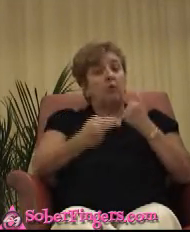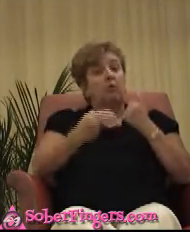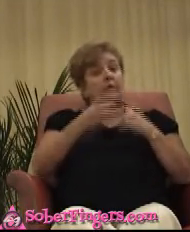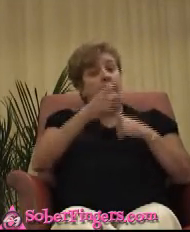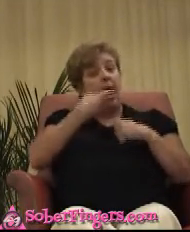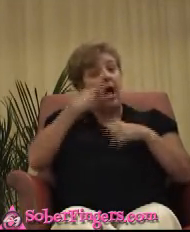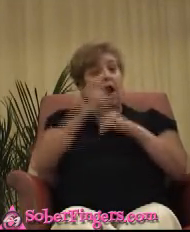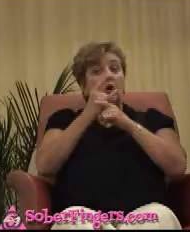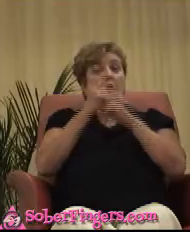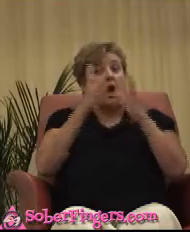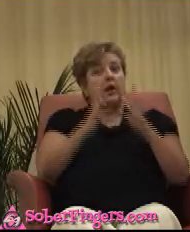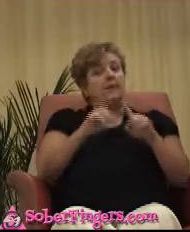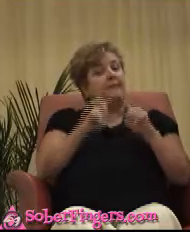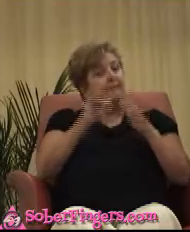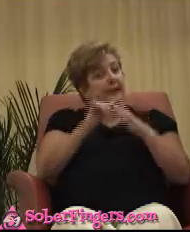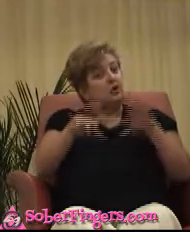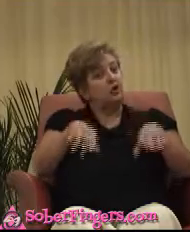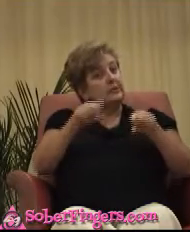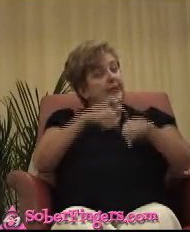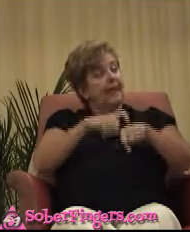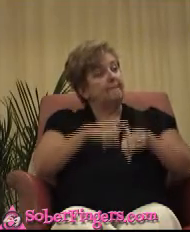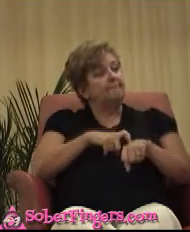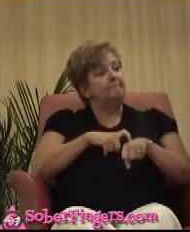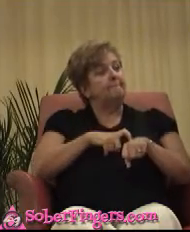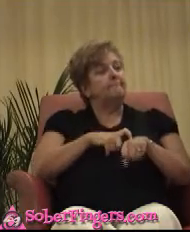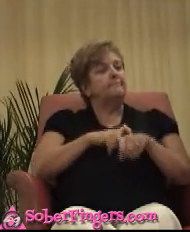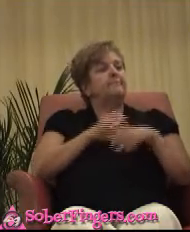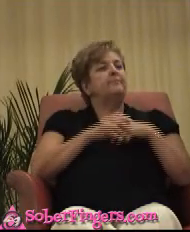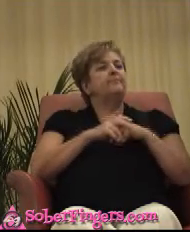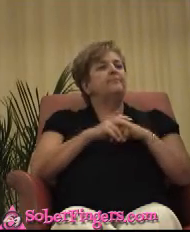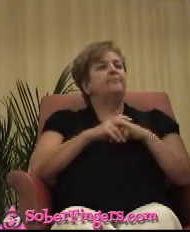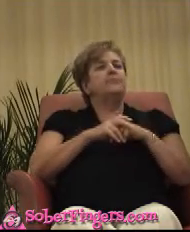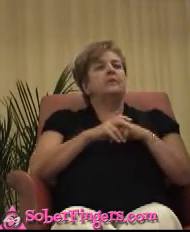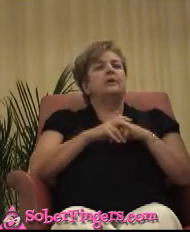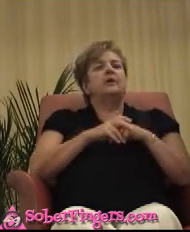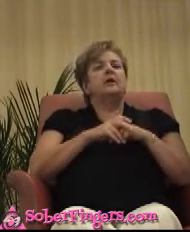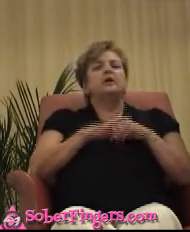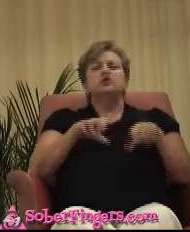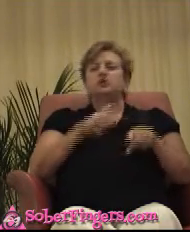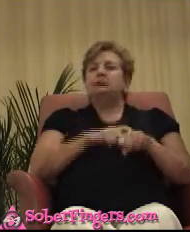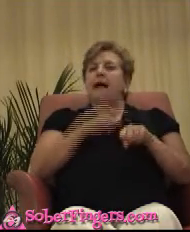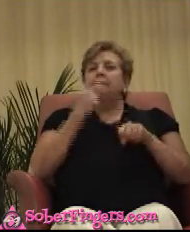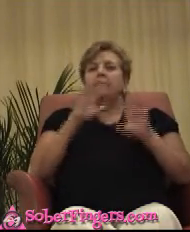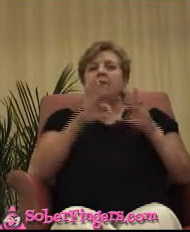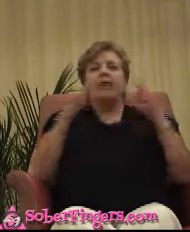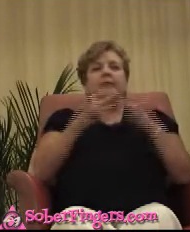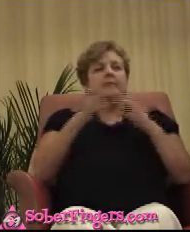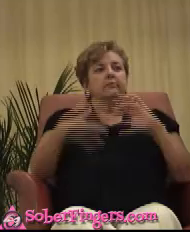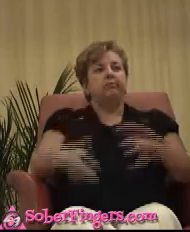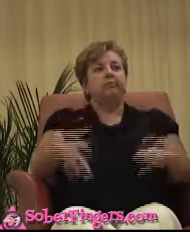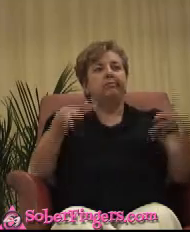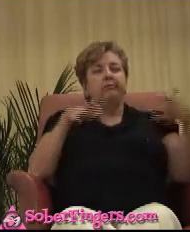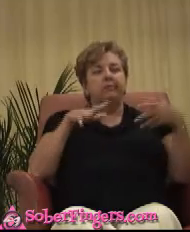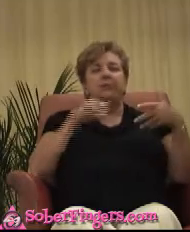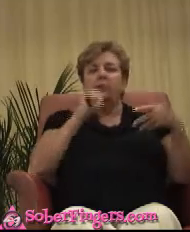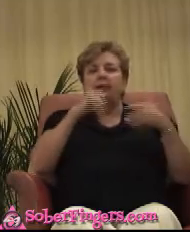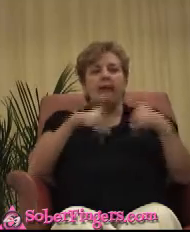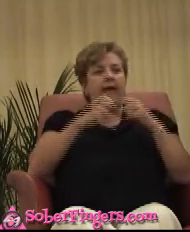that to manifest itself. It took a while for the destruction of the family to come about. We didn't have very much. We were always stretched to the